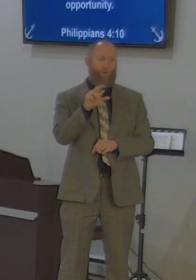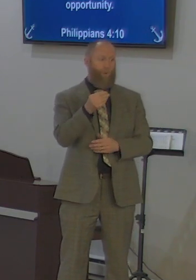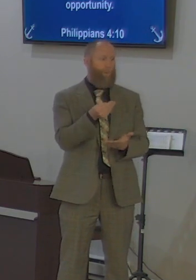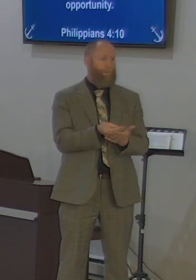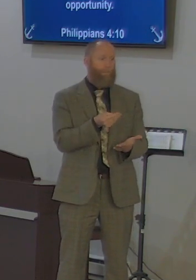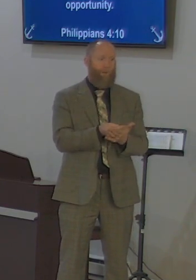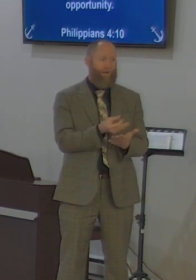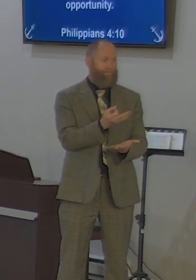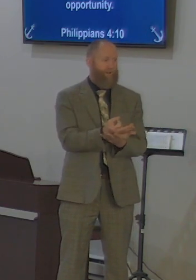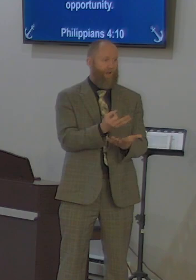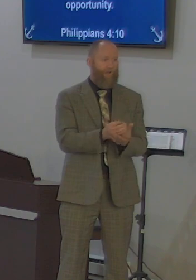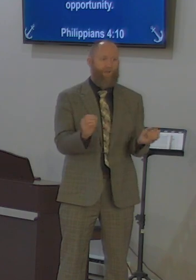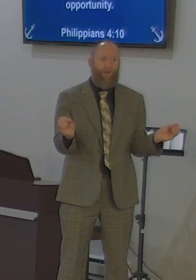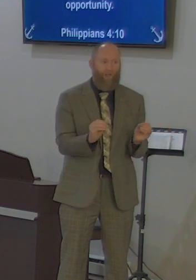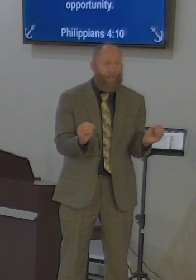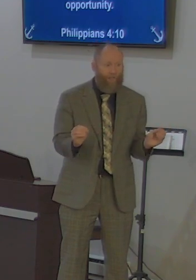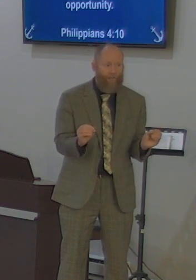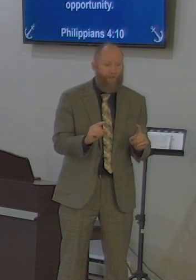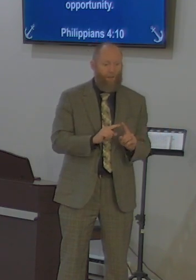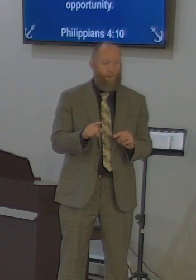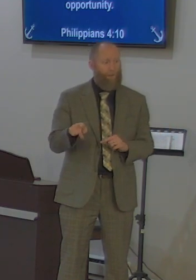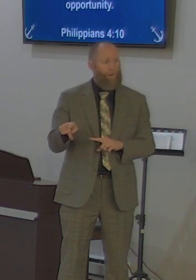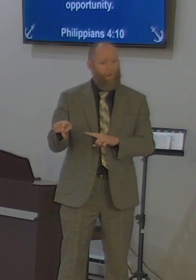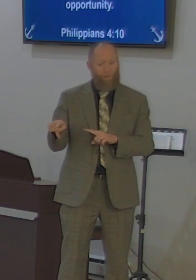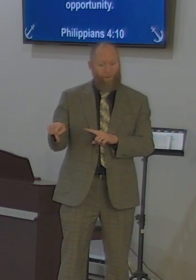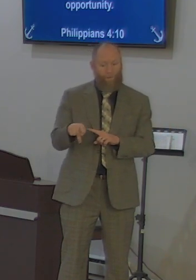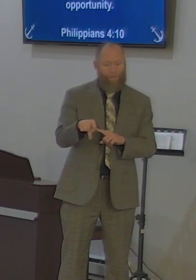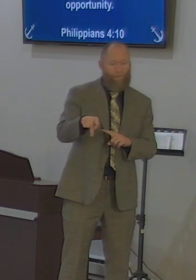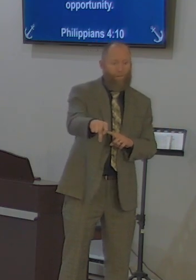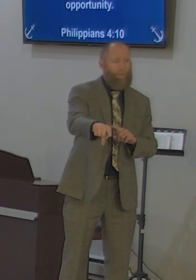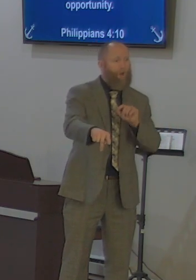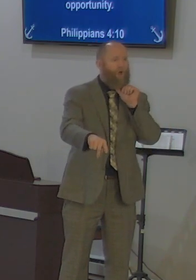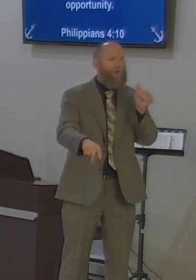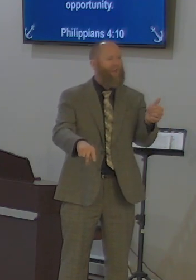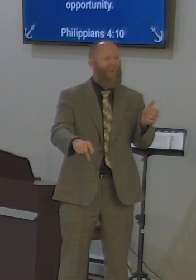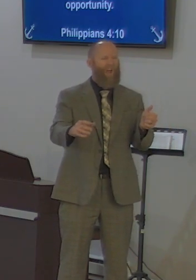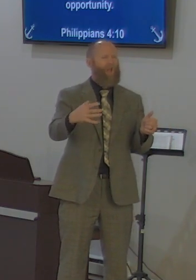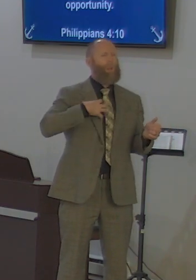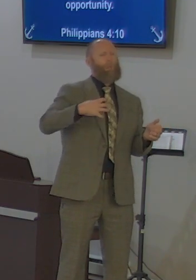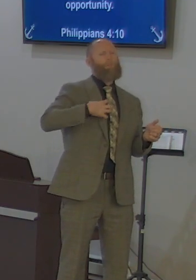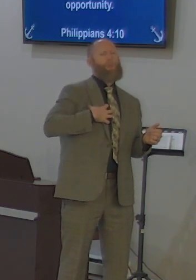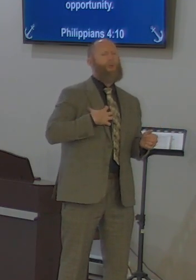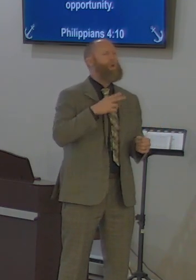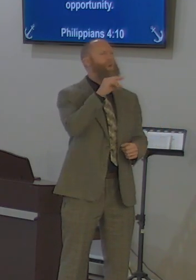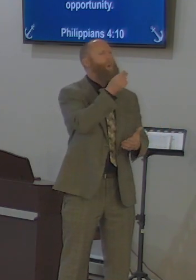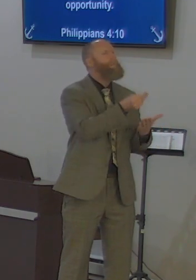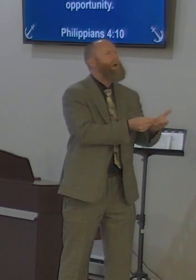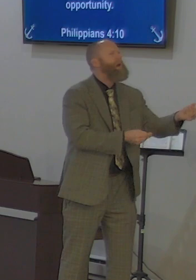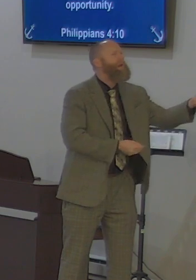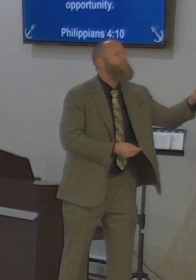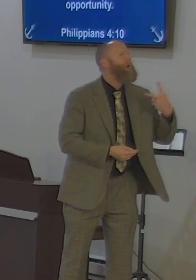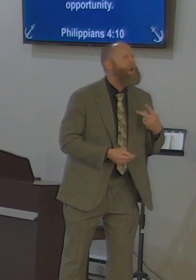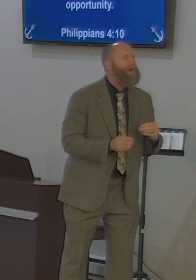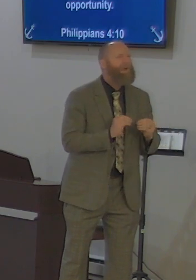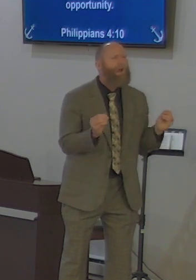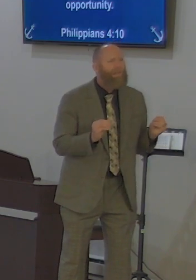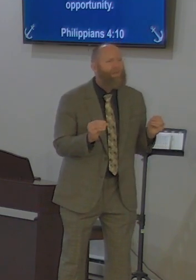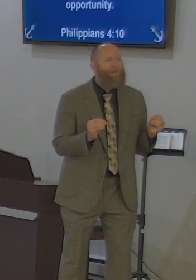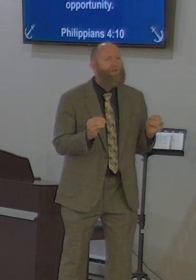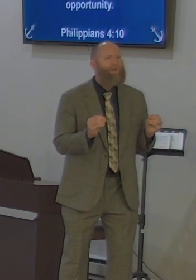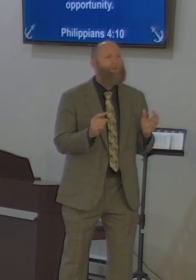never hear Paul talk about that as if, why don't you people get on board? Don't you love it when you get beat up over giving